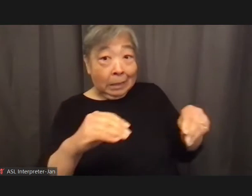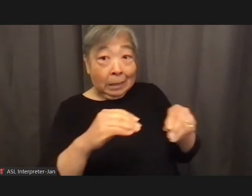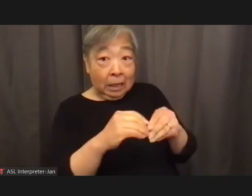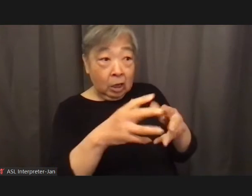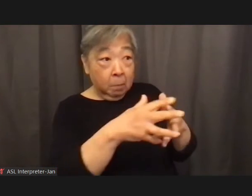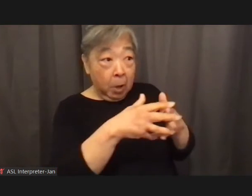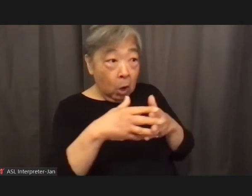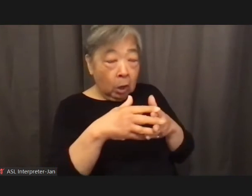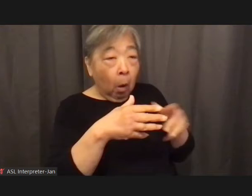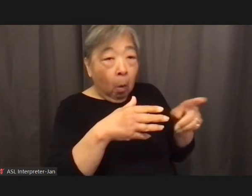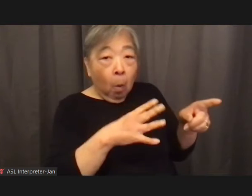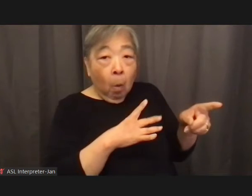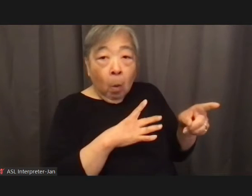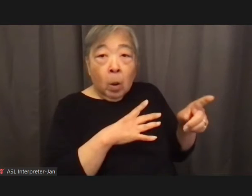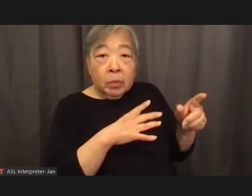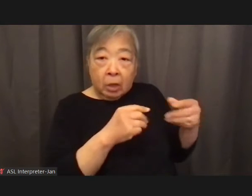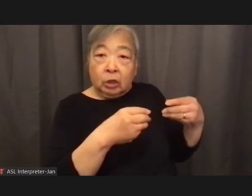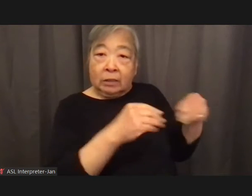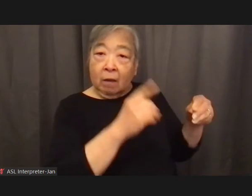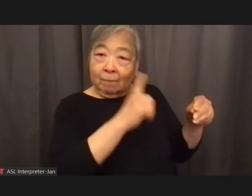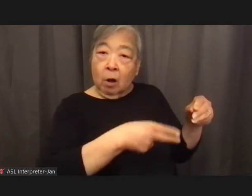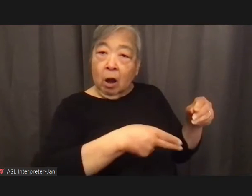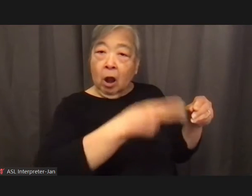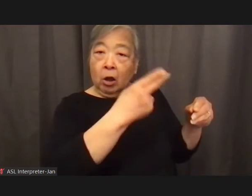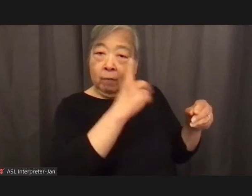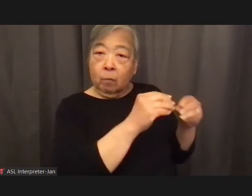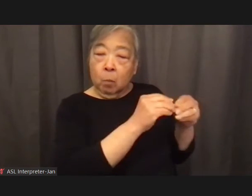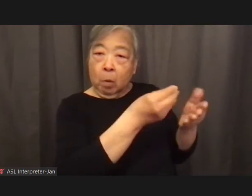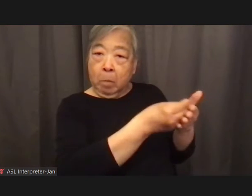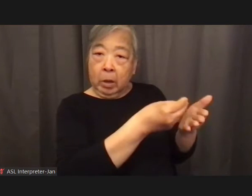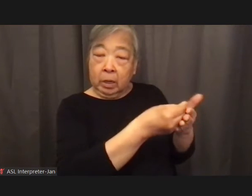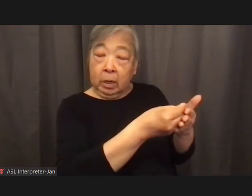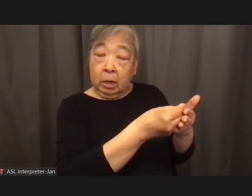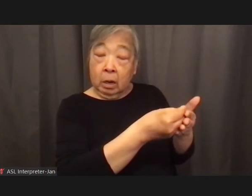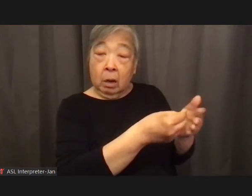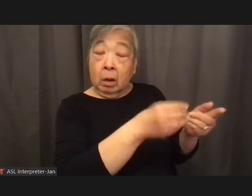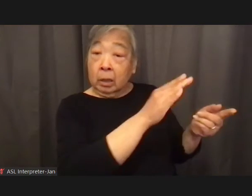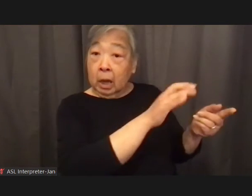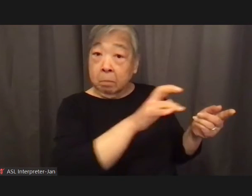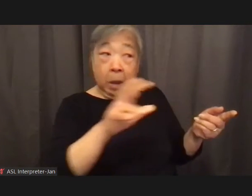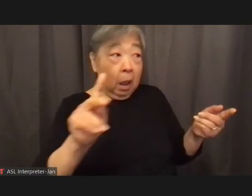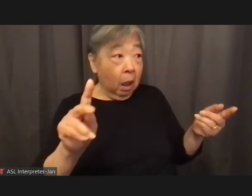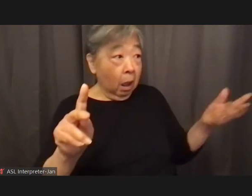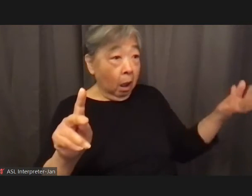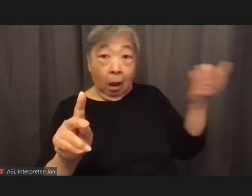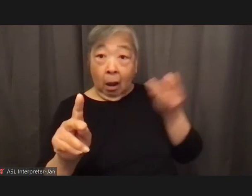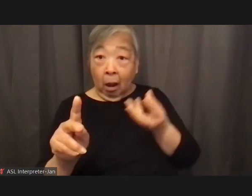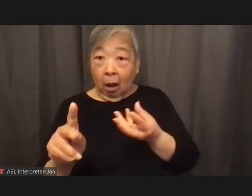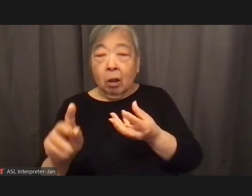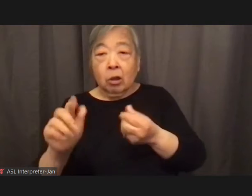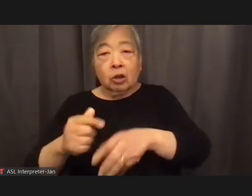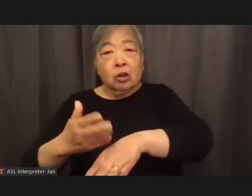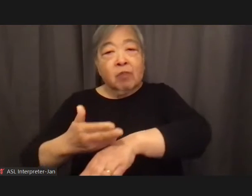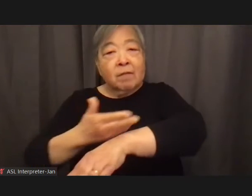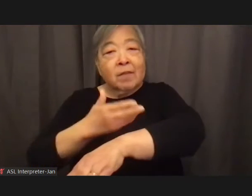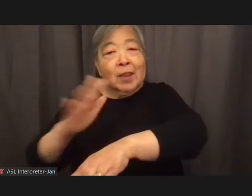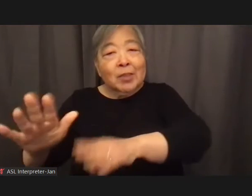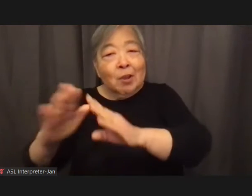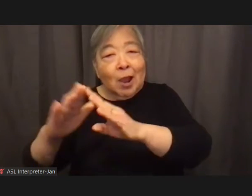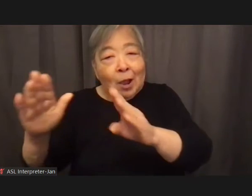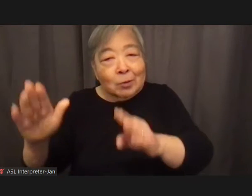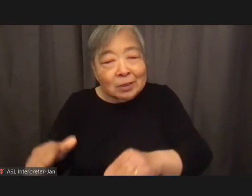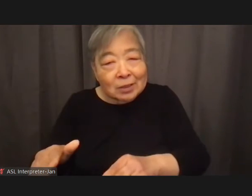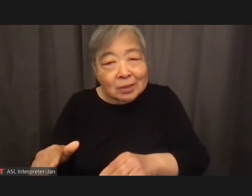prices, and they came back and did renovations to their houses, and so that